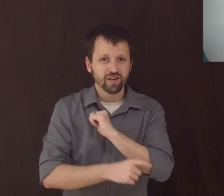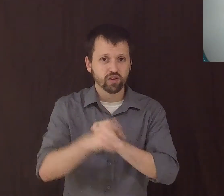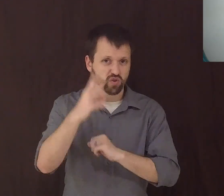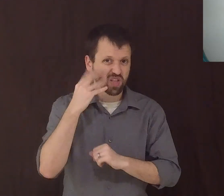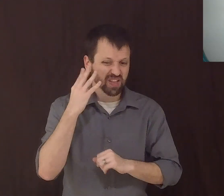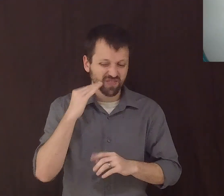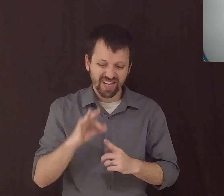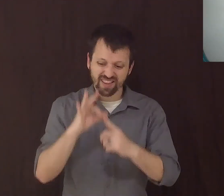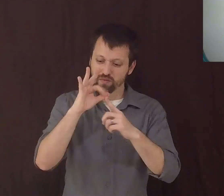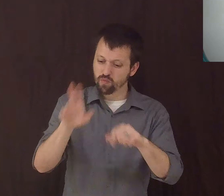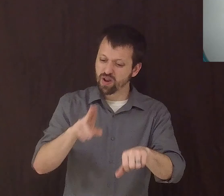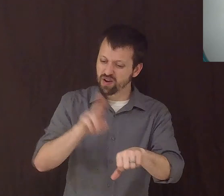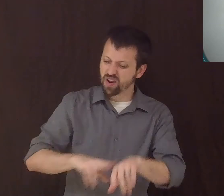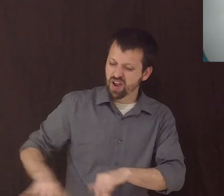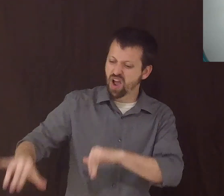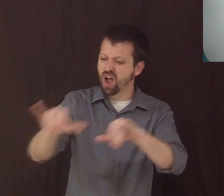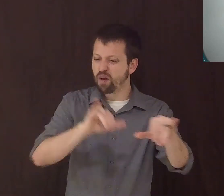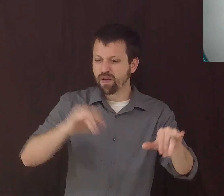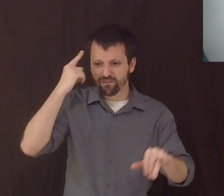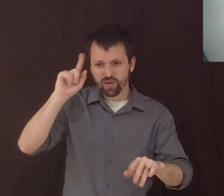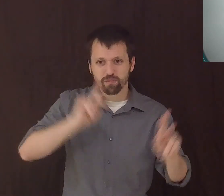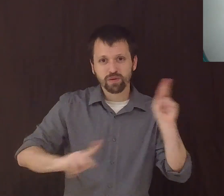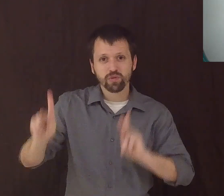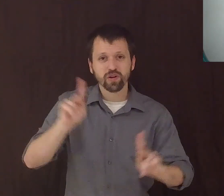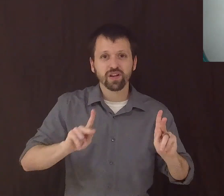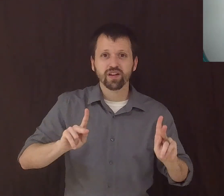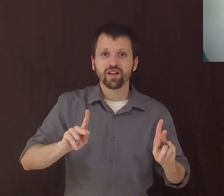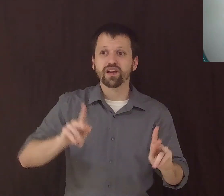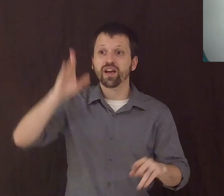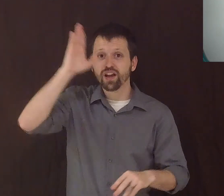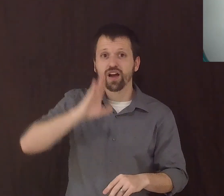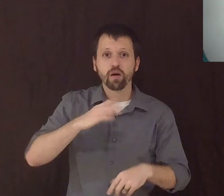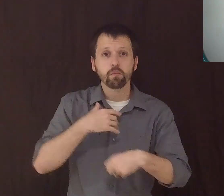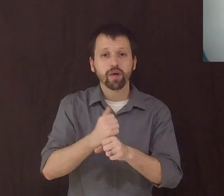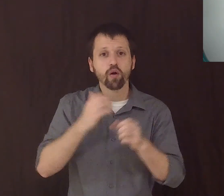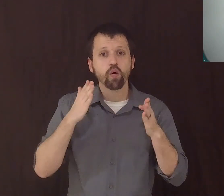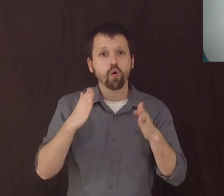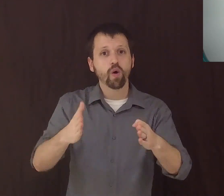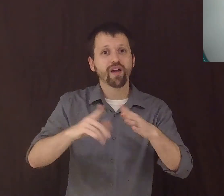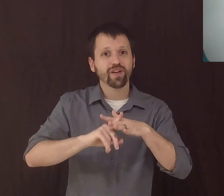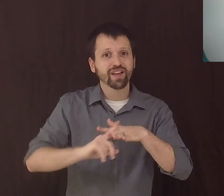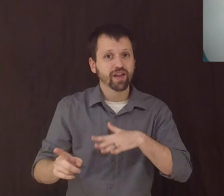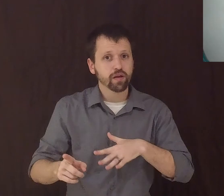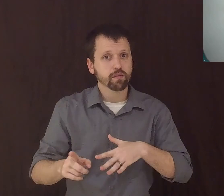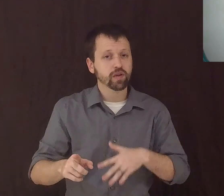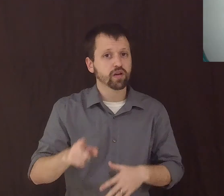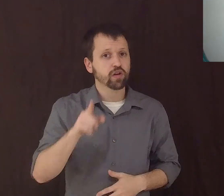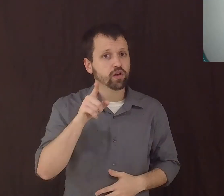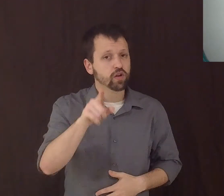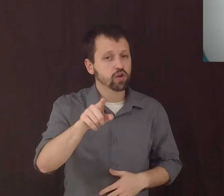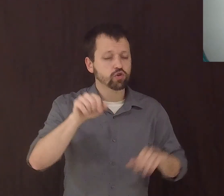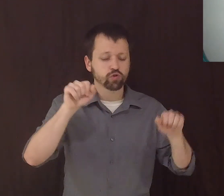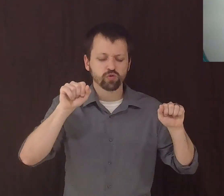you, but that's common to man. And then he said, God will make a way of escape that you might be